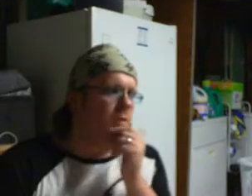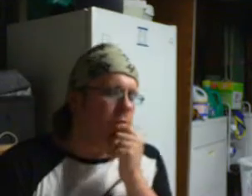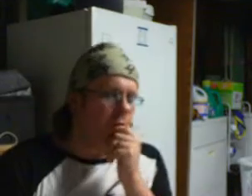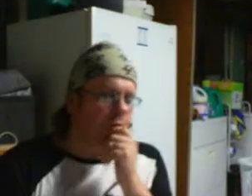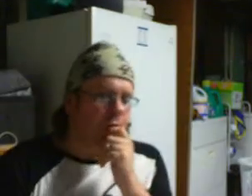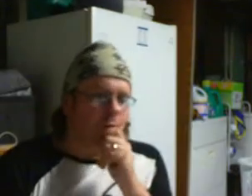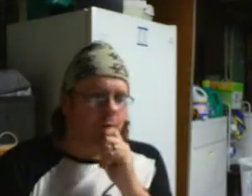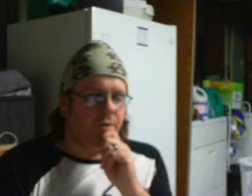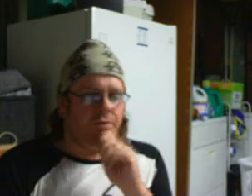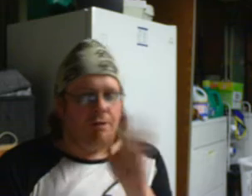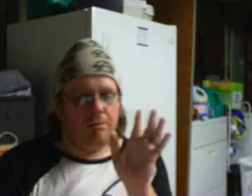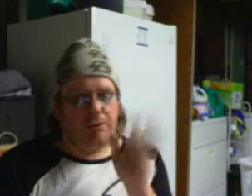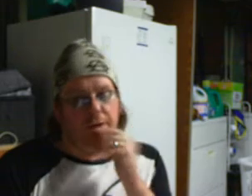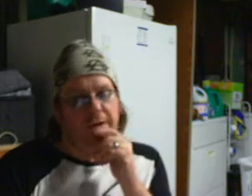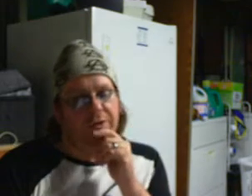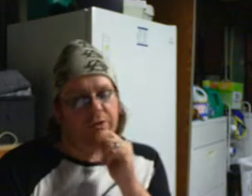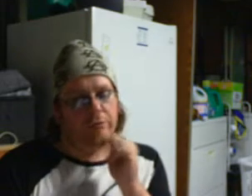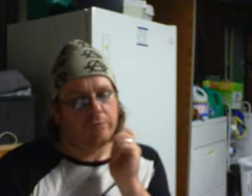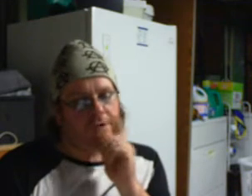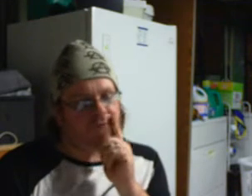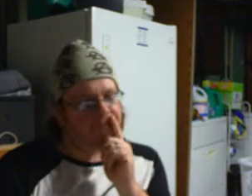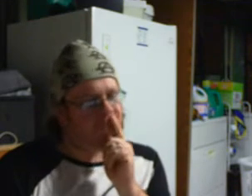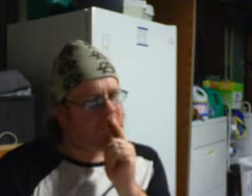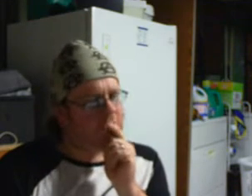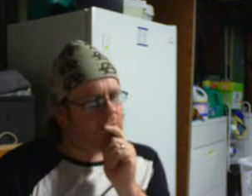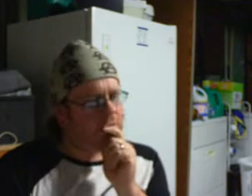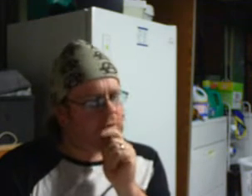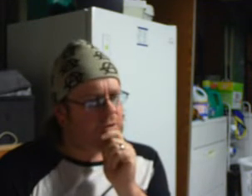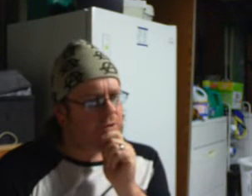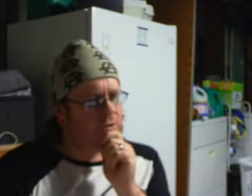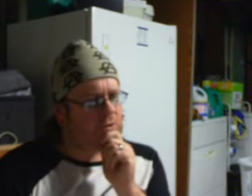the story of Solomon. He has this dream, and this is